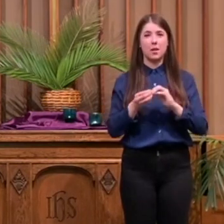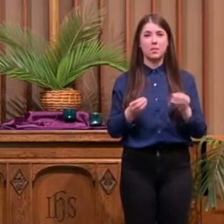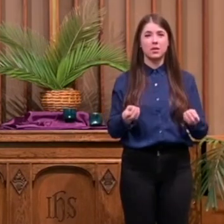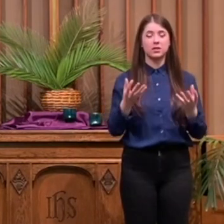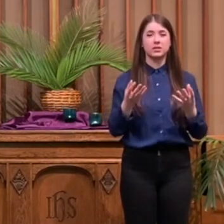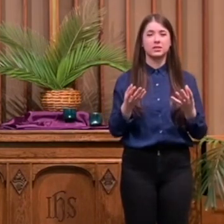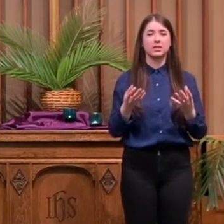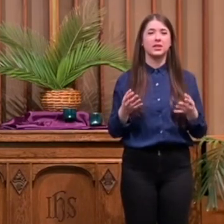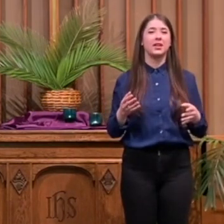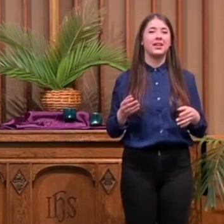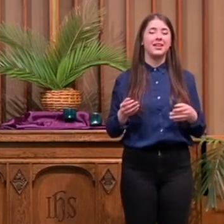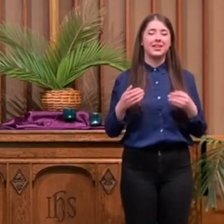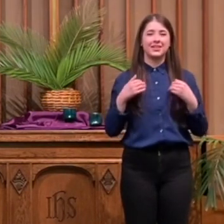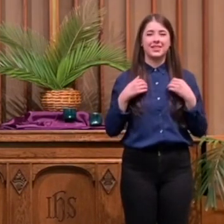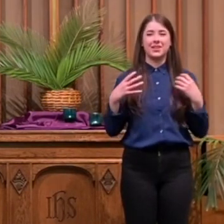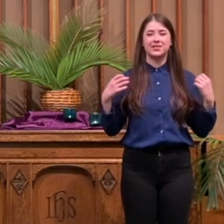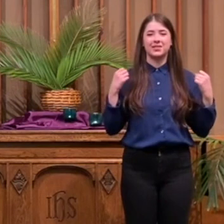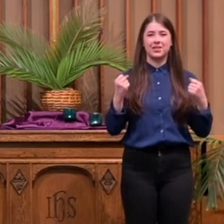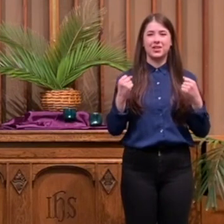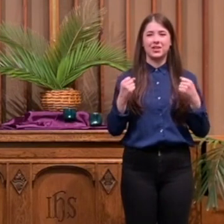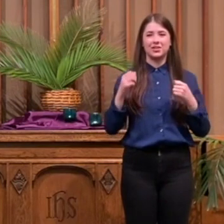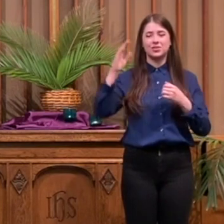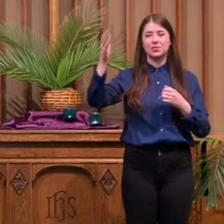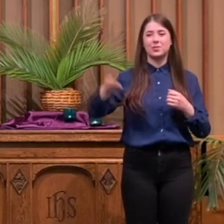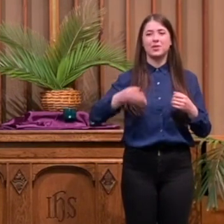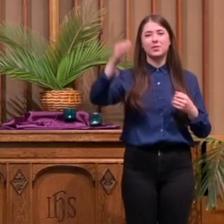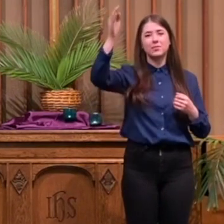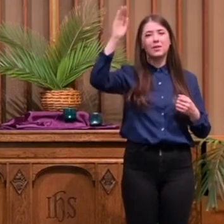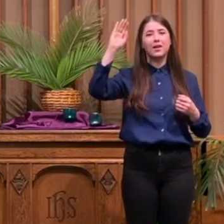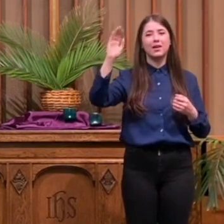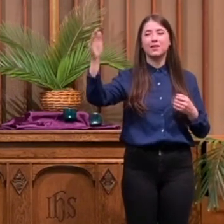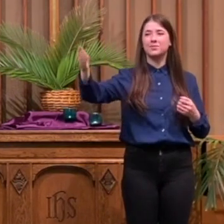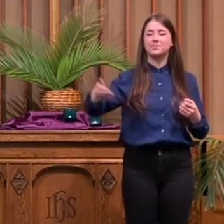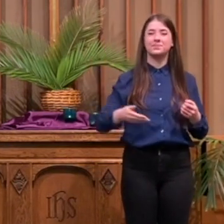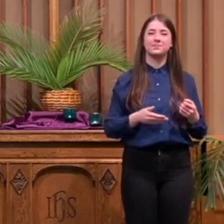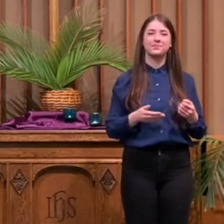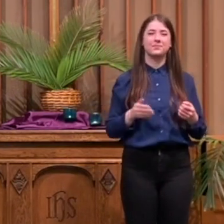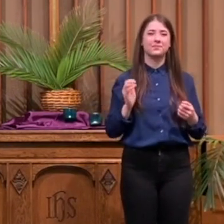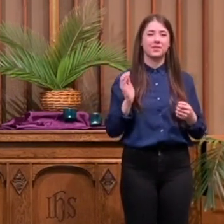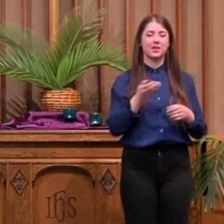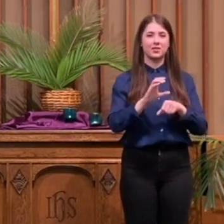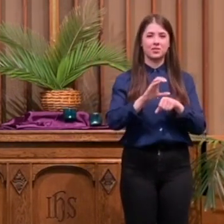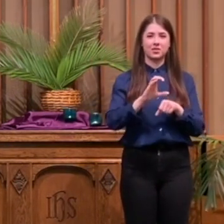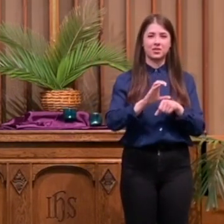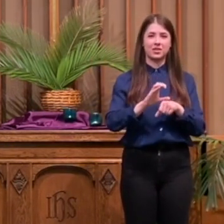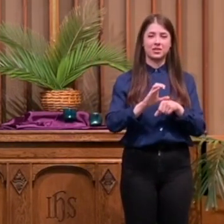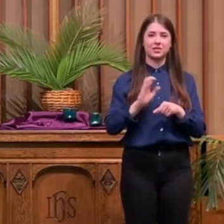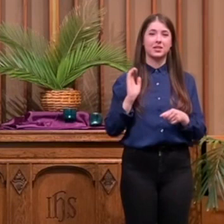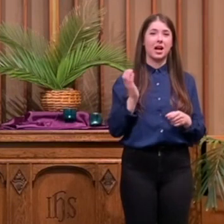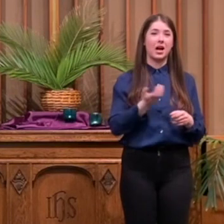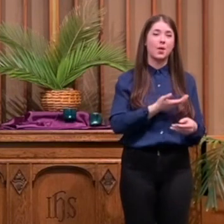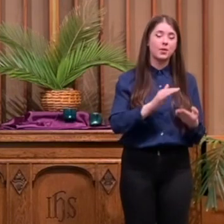the courage to welcome God into our midst, into our churches, into our